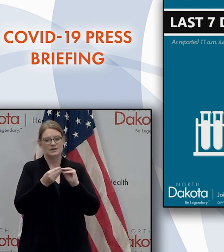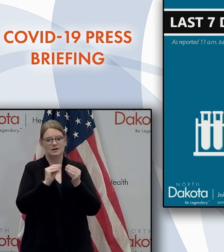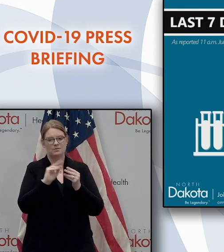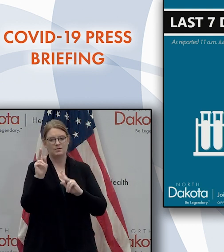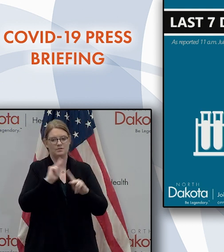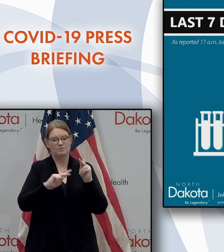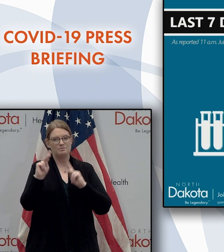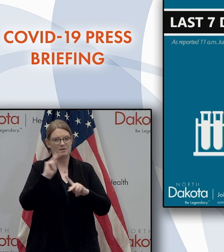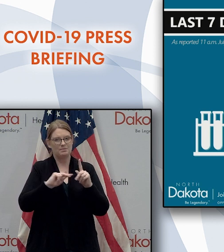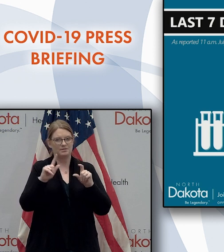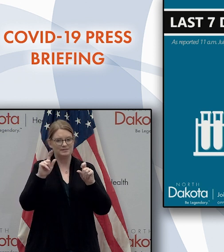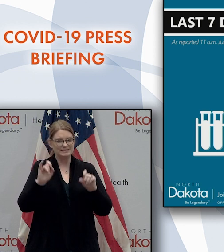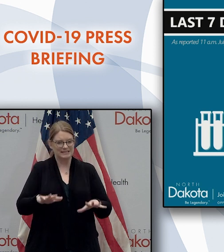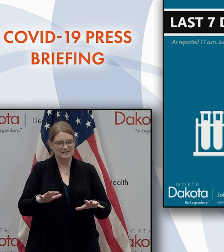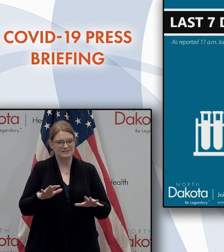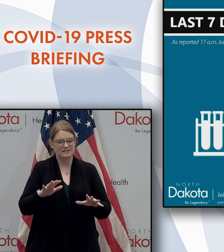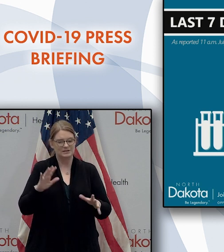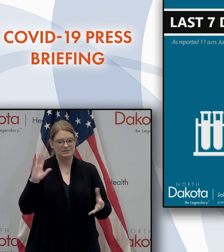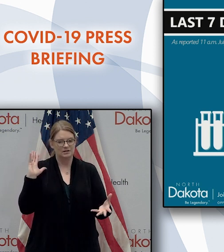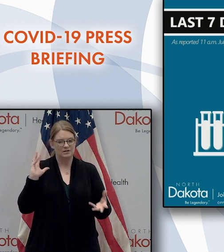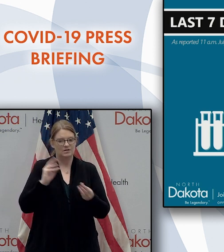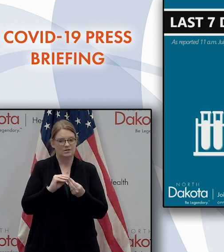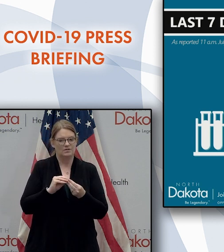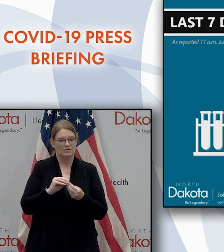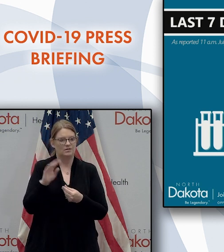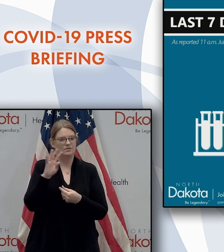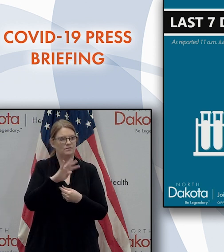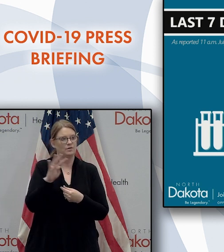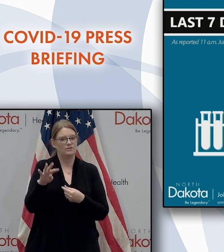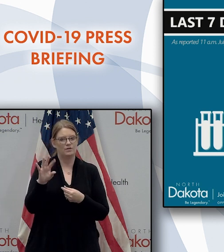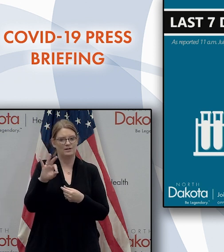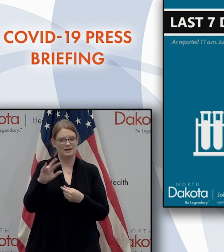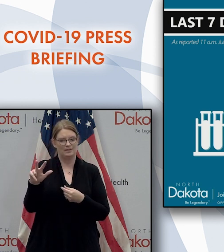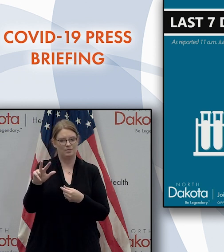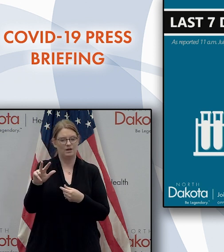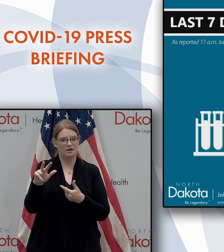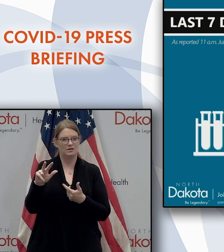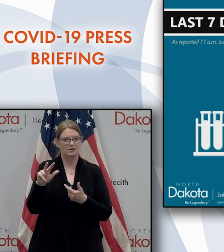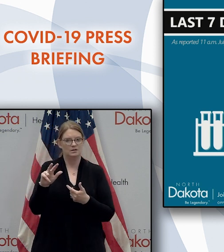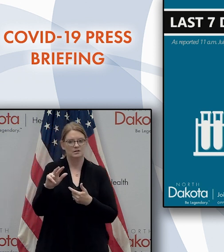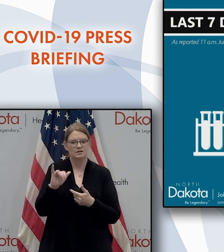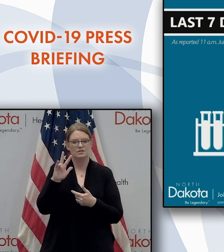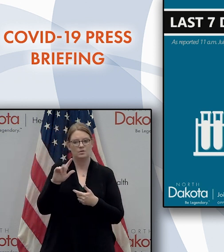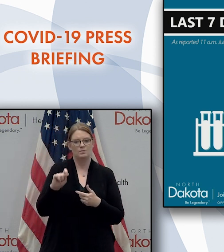and the cumulative positives of 4,493, that's what gives us the